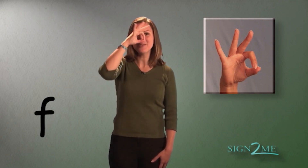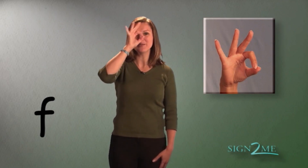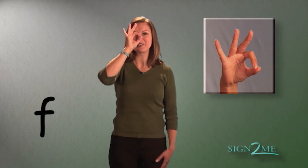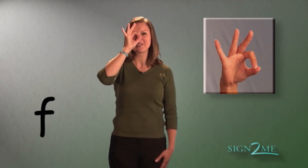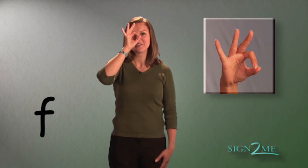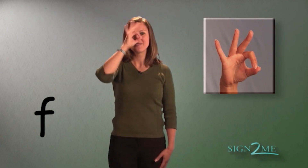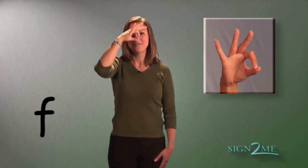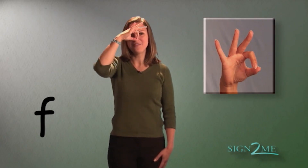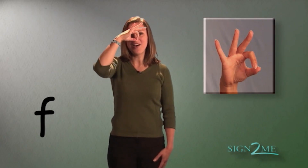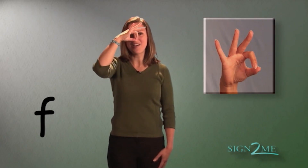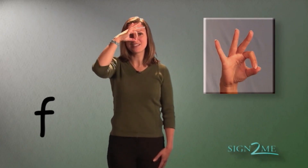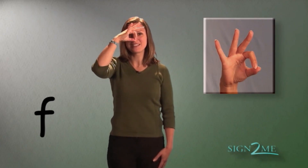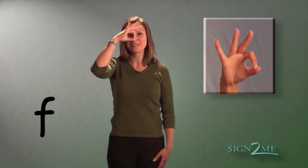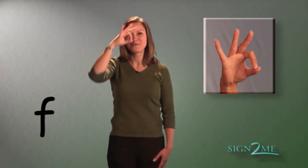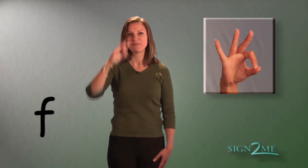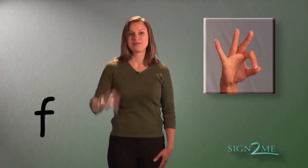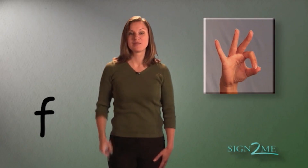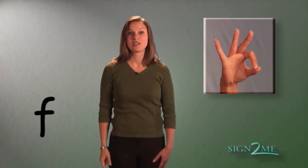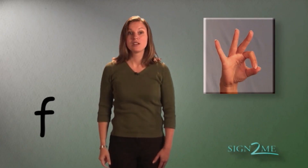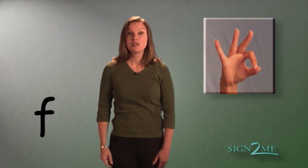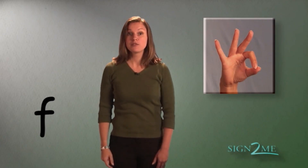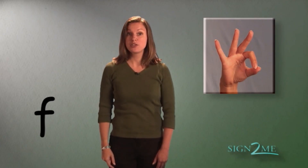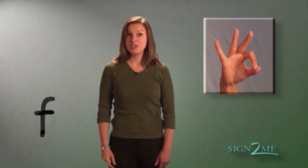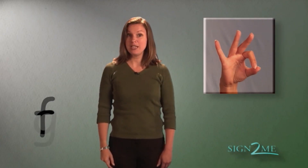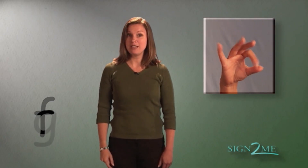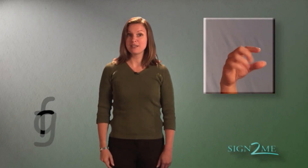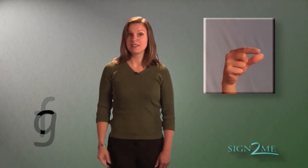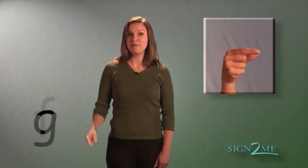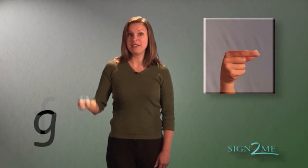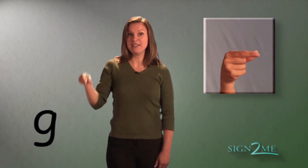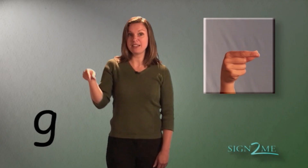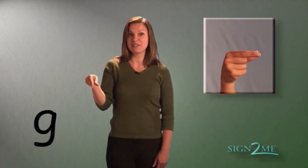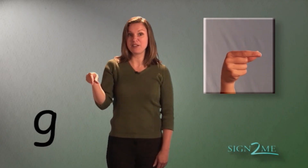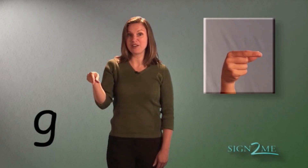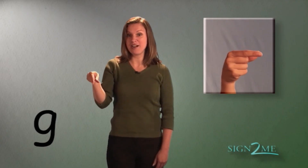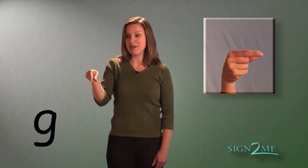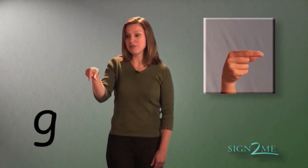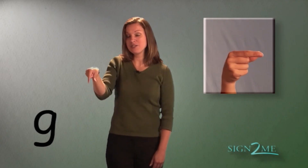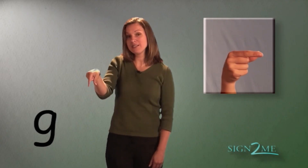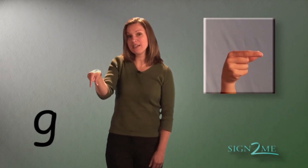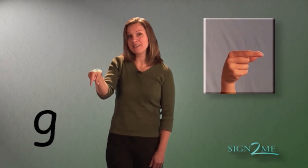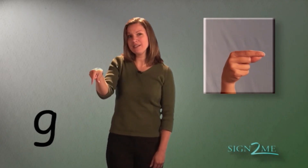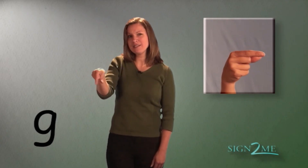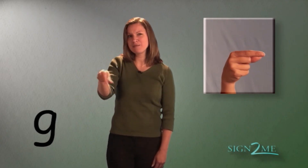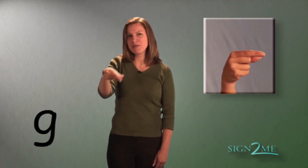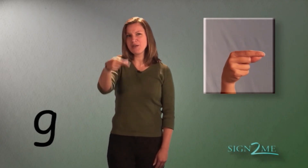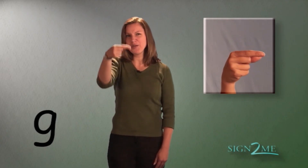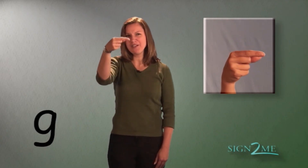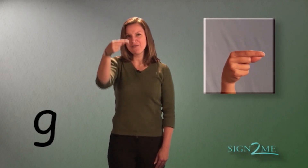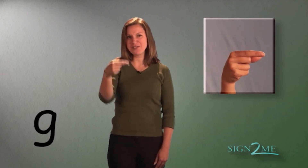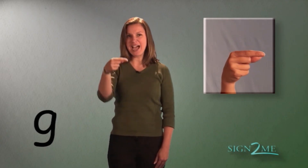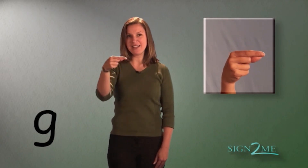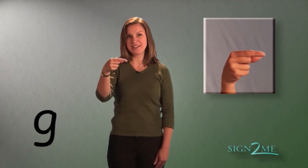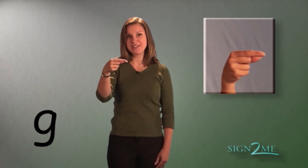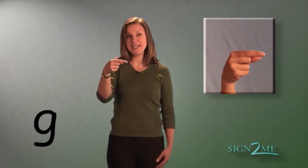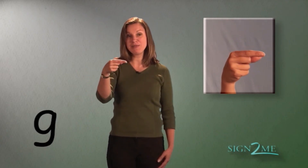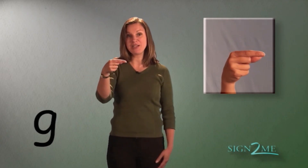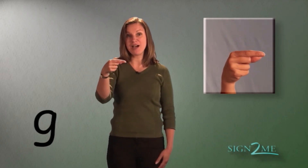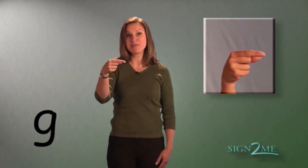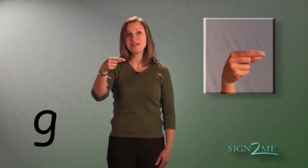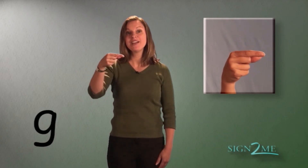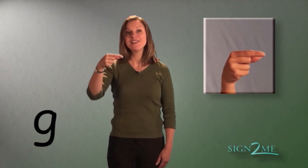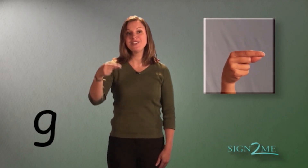in front of the nose. Fox. For G, the thumb and index finger are out just like this, but we hold it flat